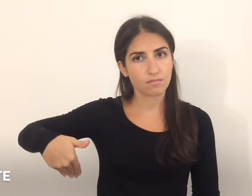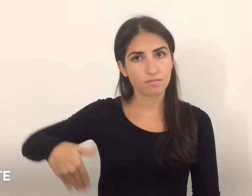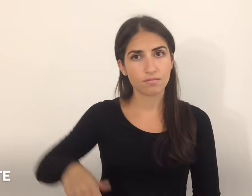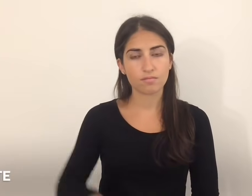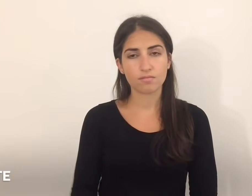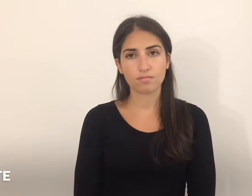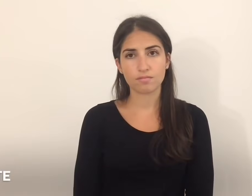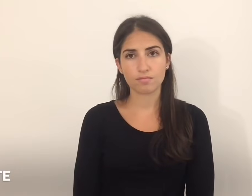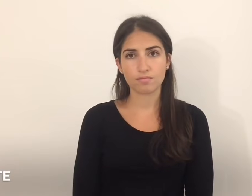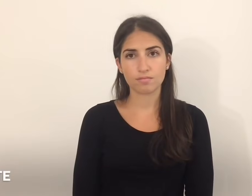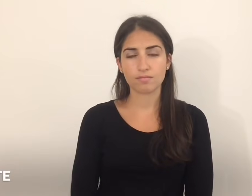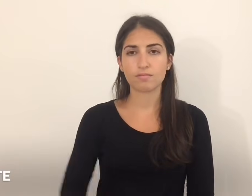Late.